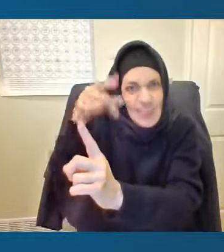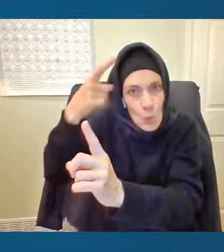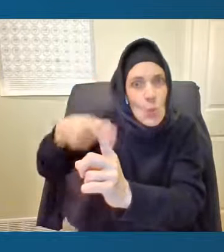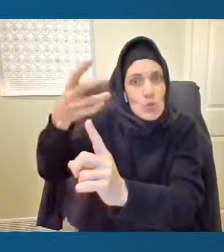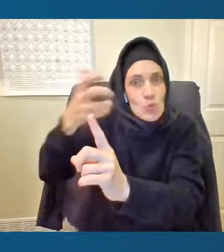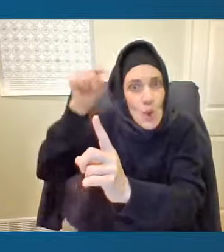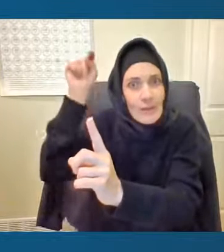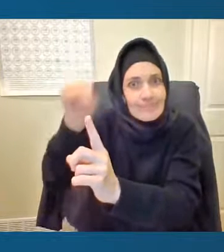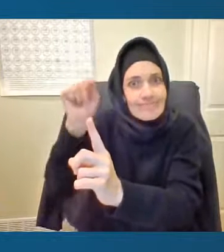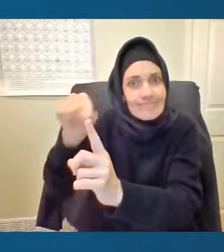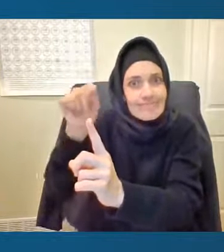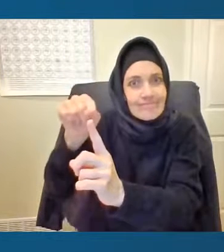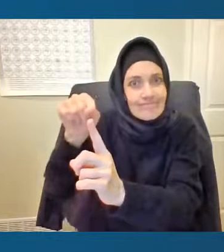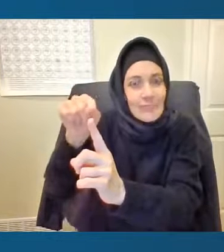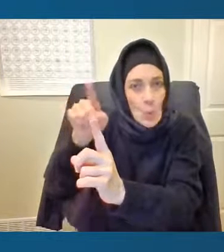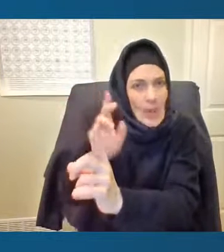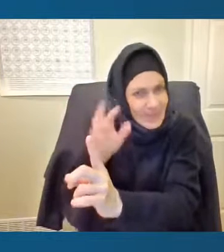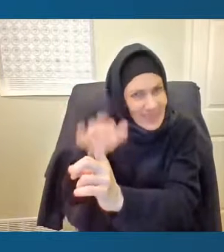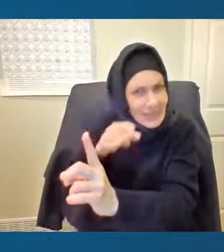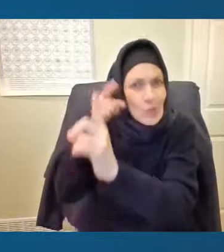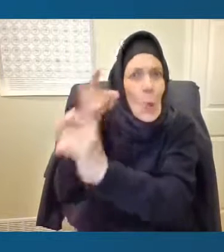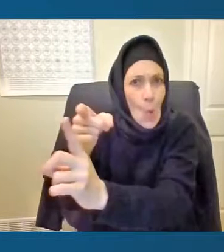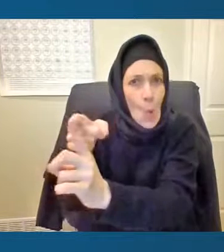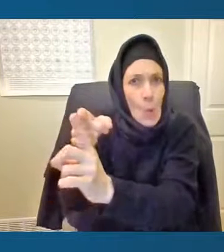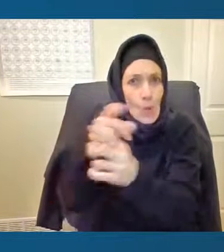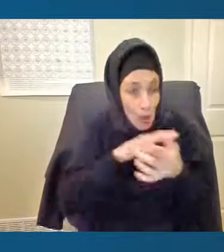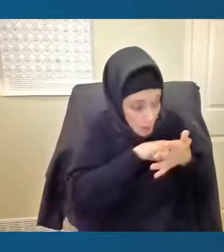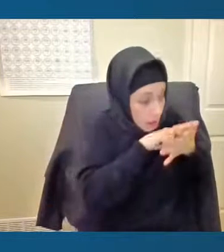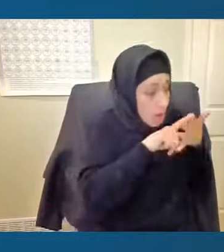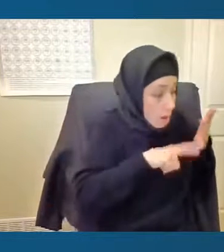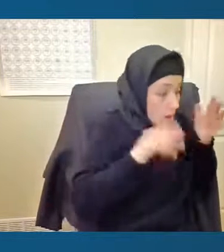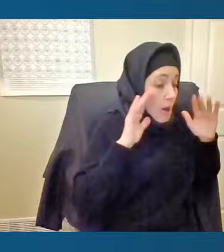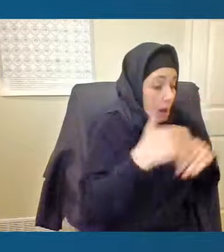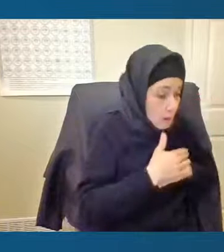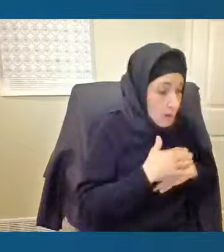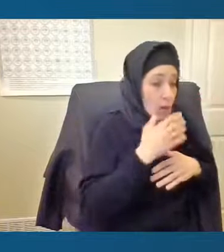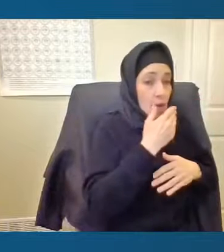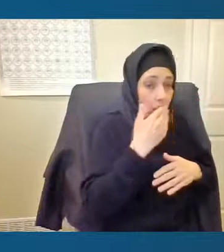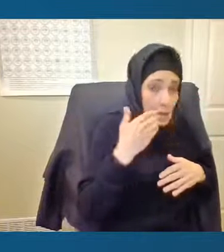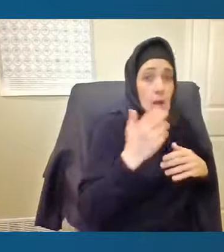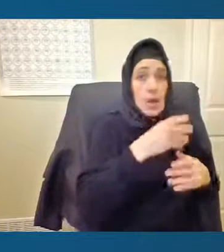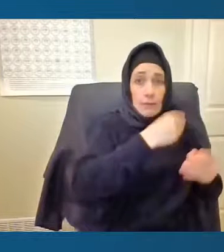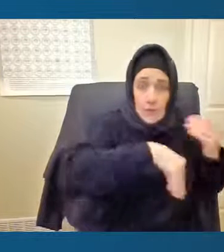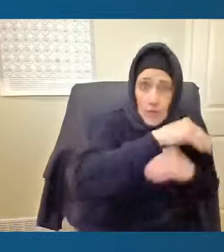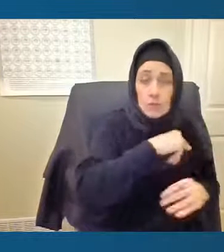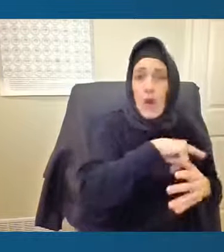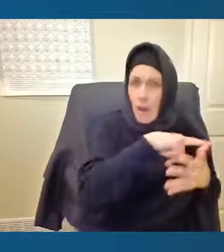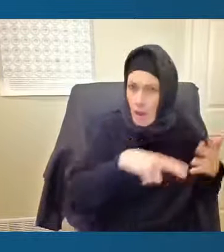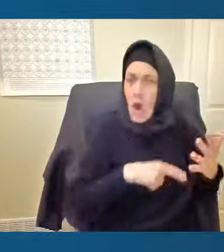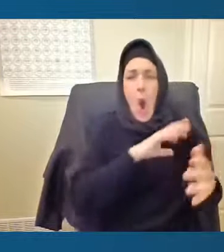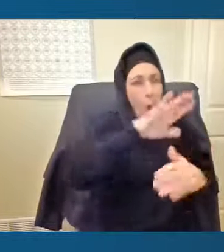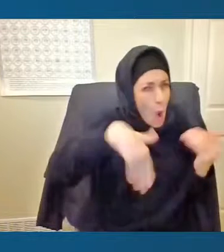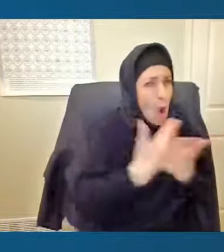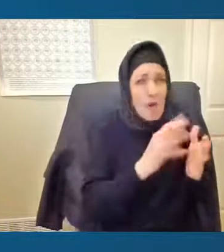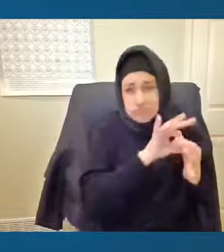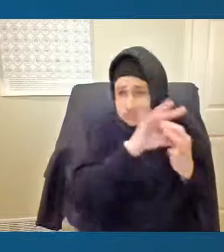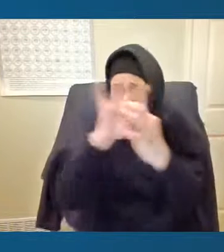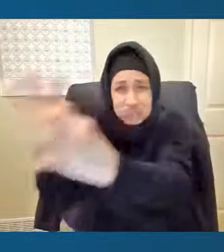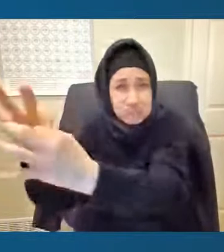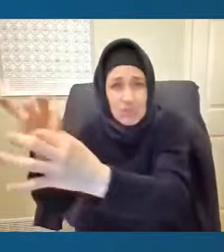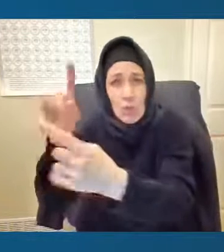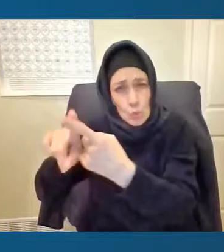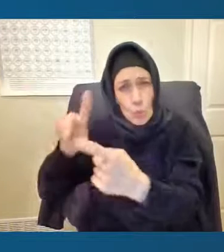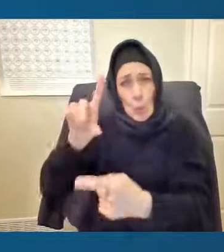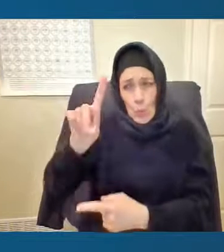so easy, but it's such a beloved thing to Allah because it's the actual objective of all aqim as-salat li dhikri. Allah says